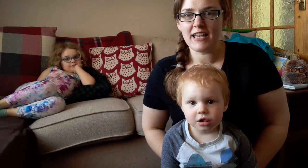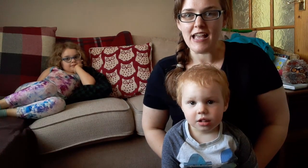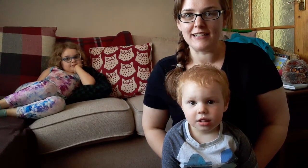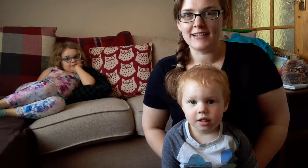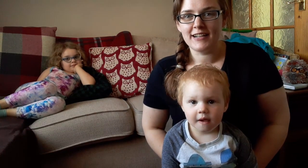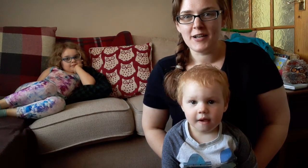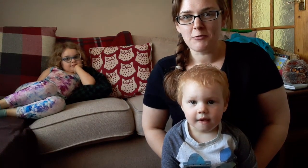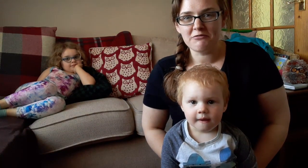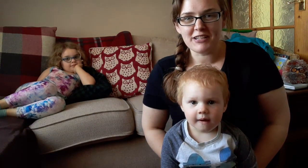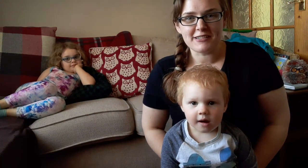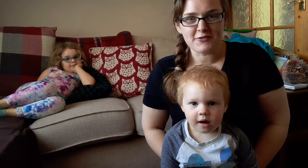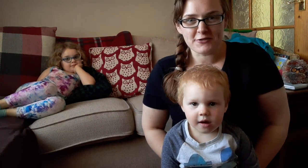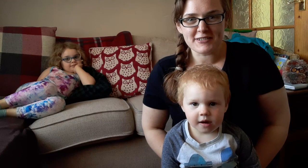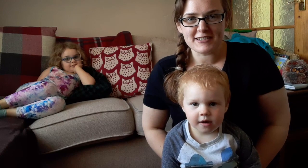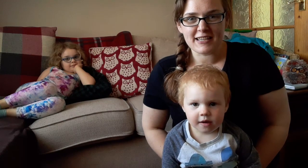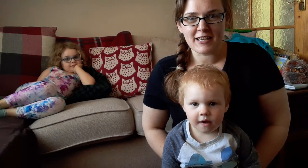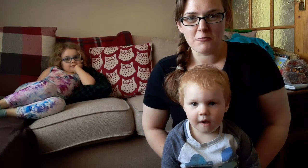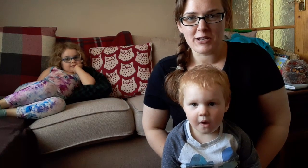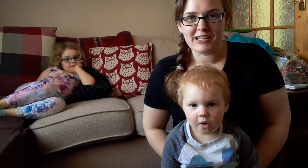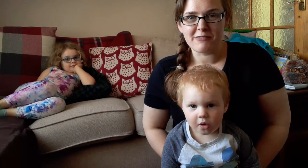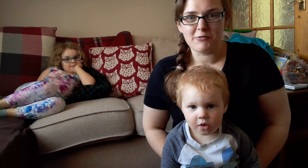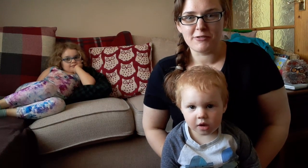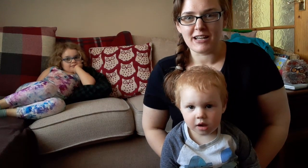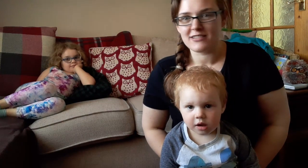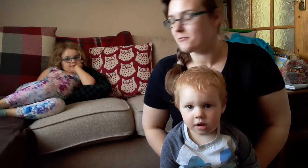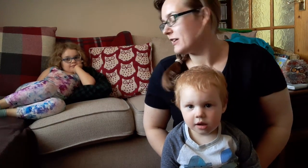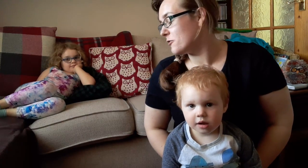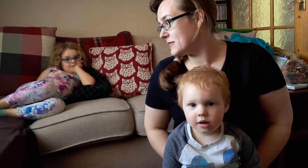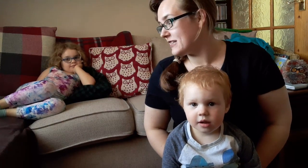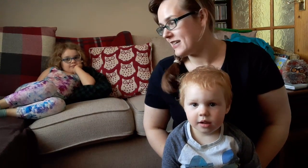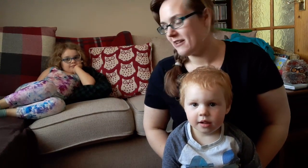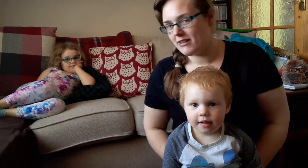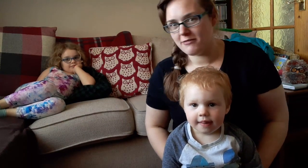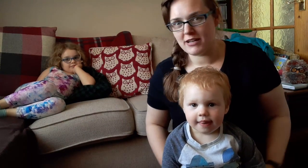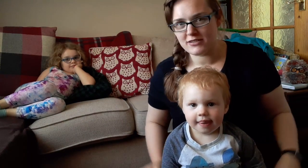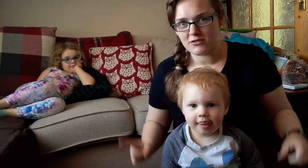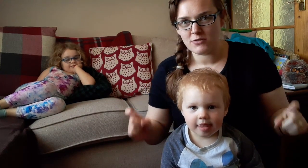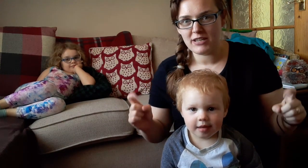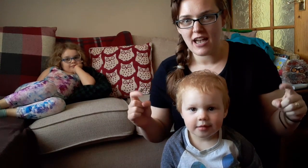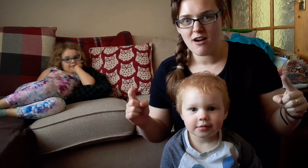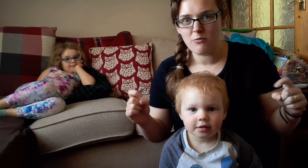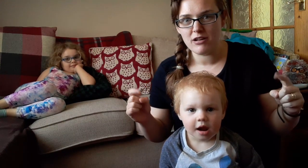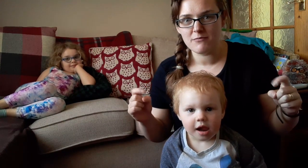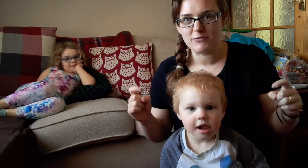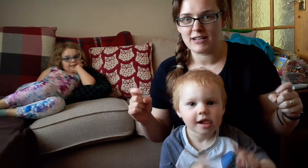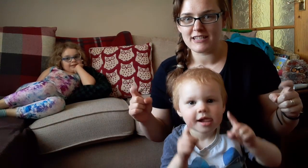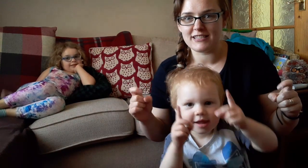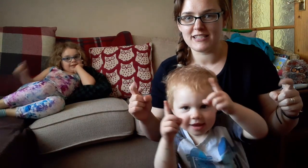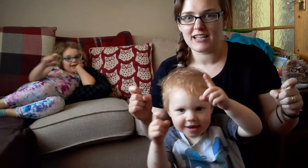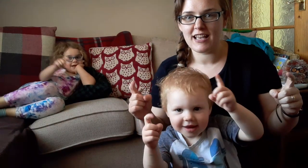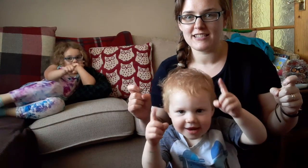again. We really enjoyed singing Wiggly Woo last week, or we did here anyway. So shall we get our worms ready to sing that